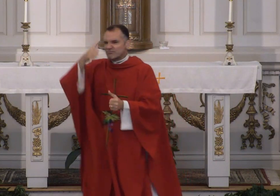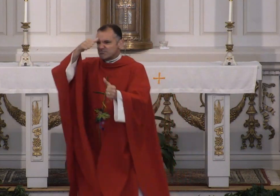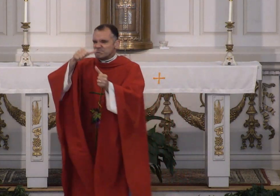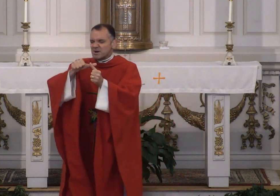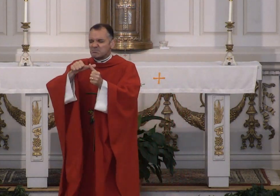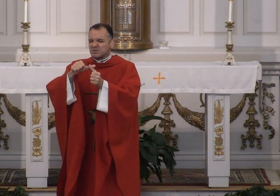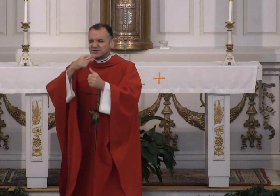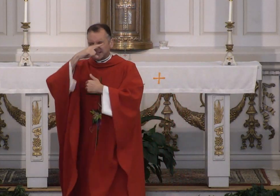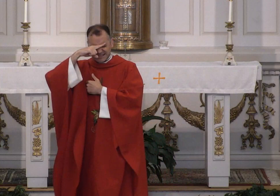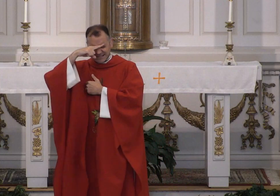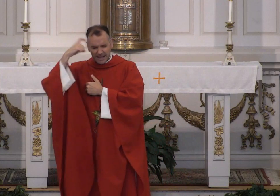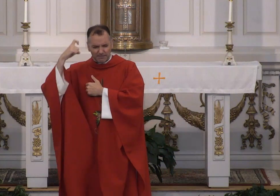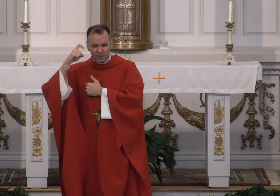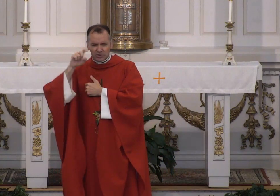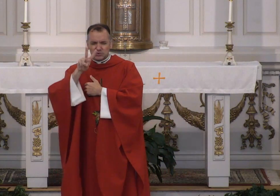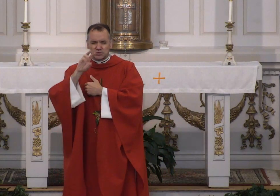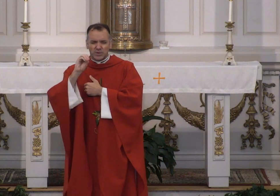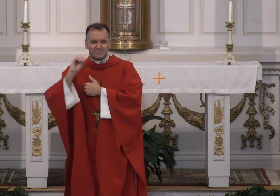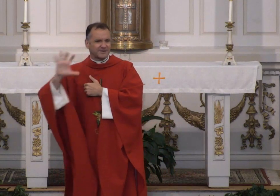here.